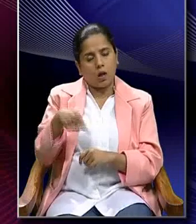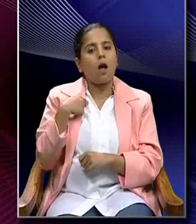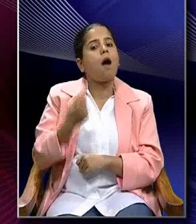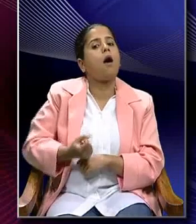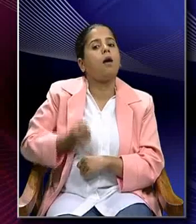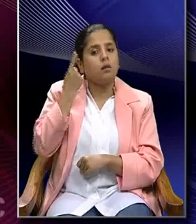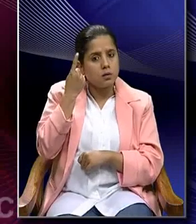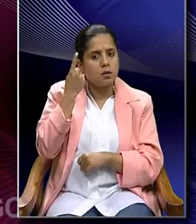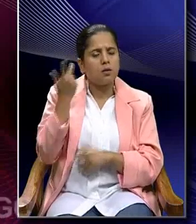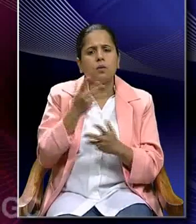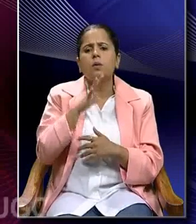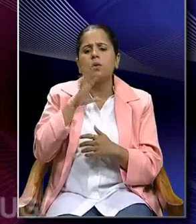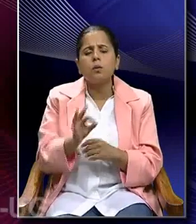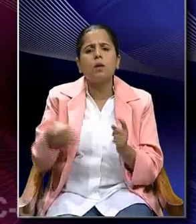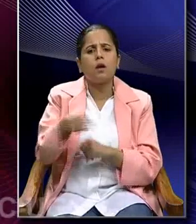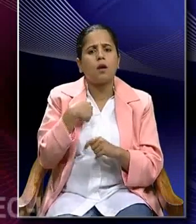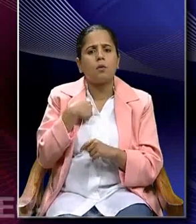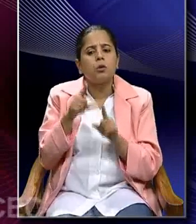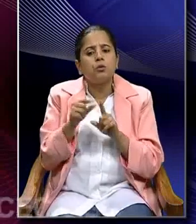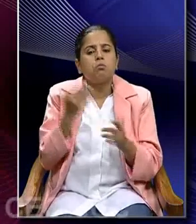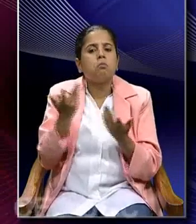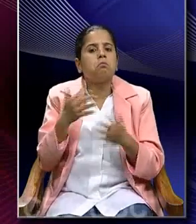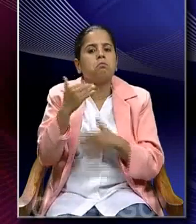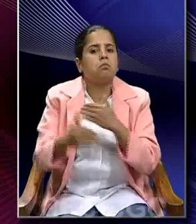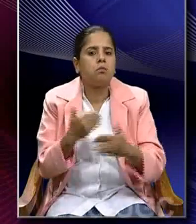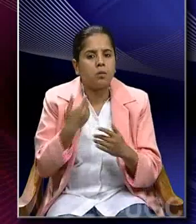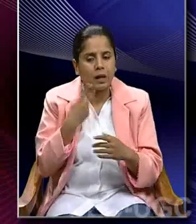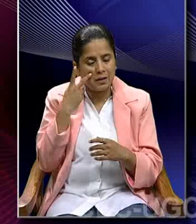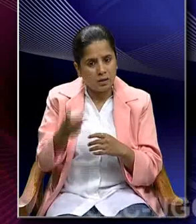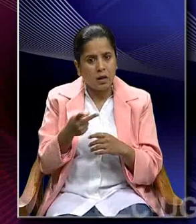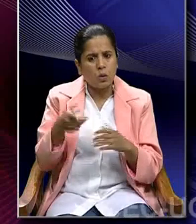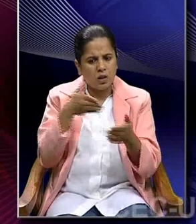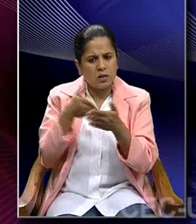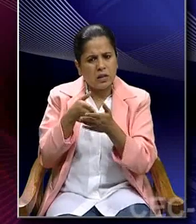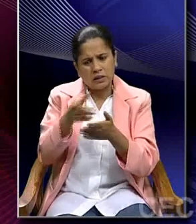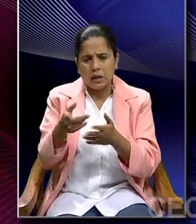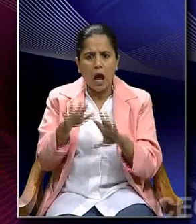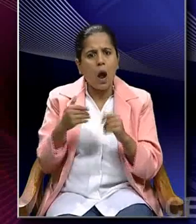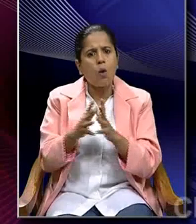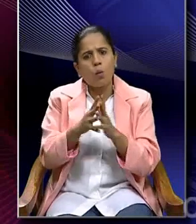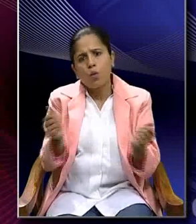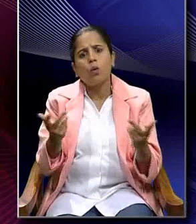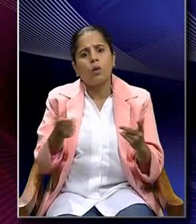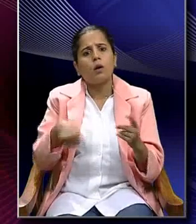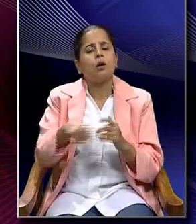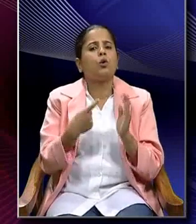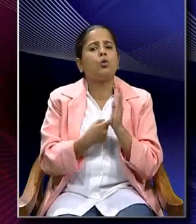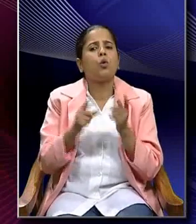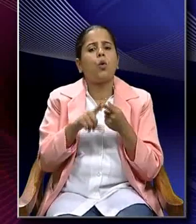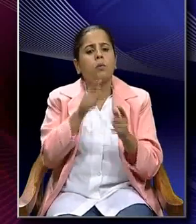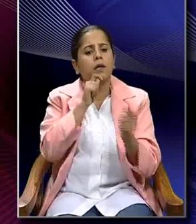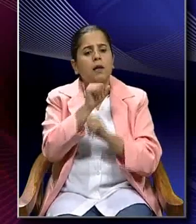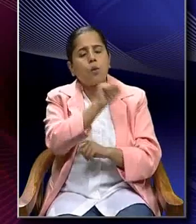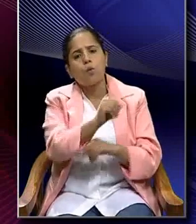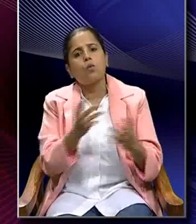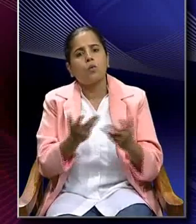understand what exactly we have to do in order to meet the challenges ahead. What is the role of the media?